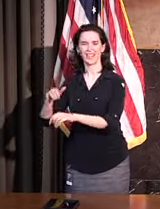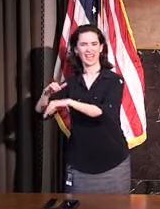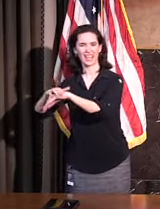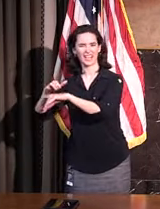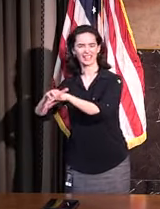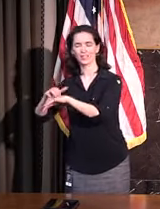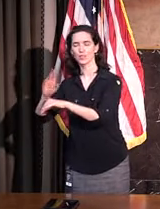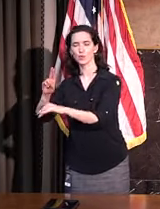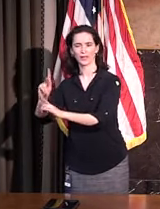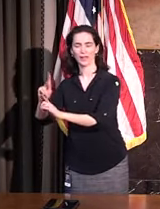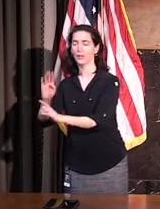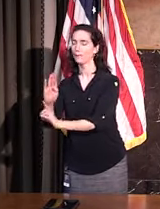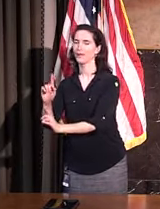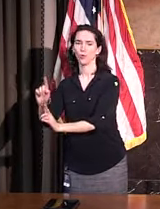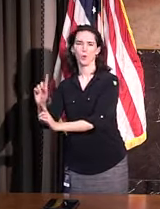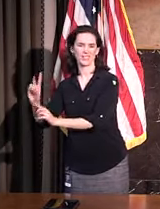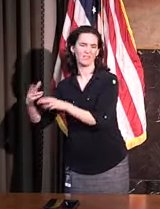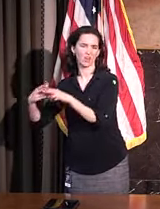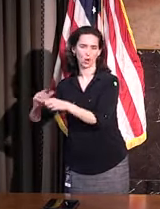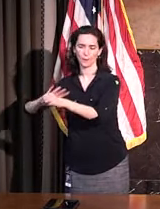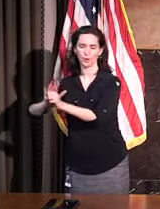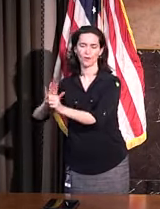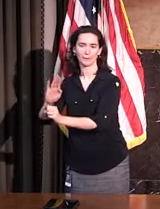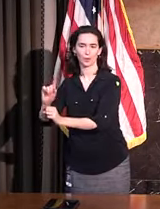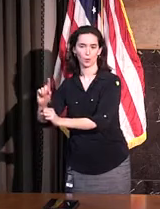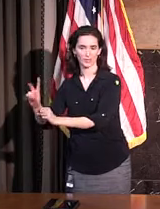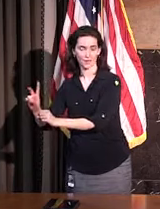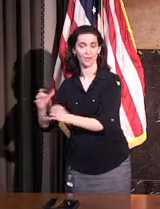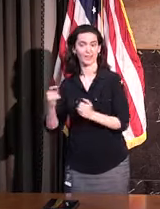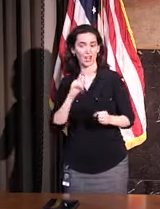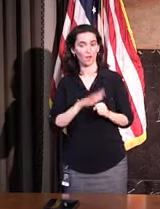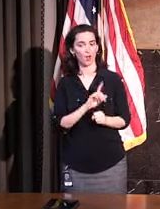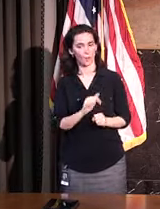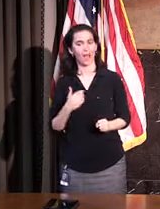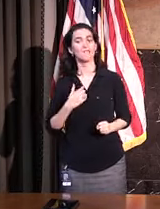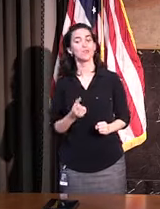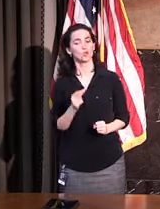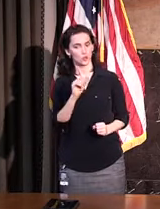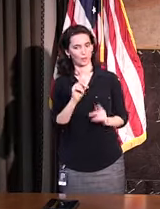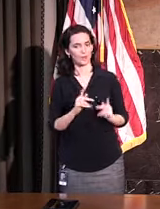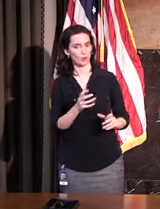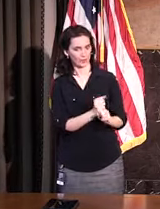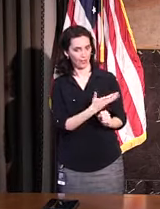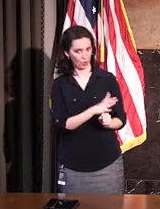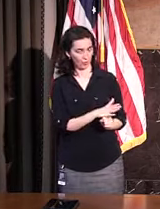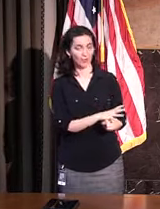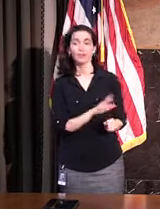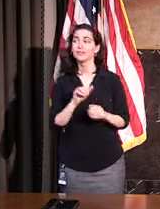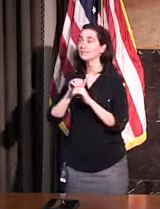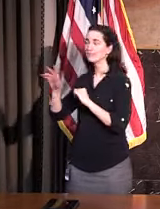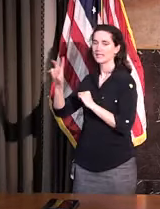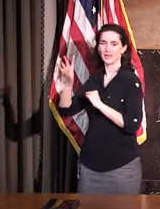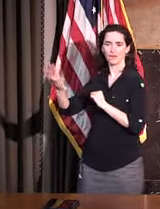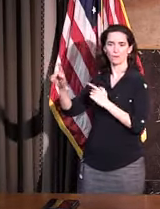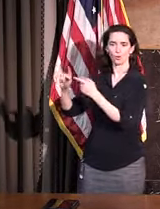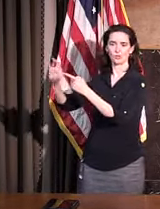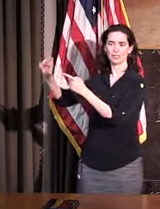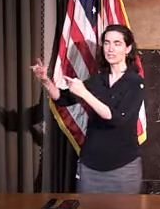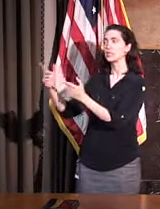variant identified in the UK, we're now up to 20 confirmed cases in Louisiana and an additional 74 suspect